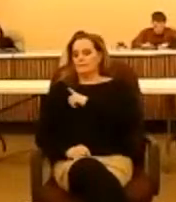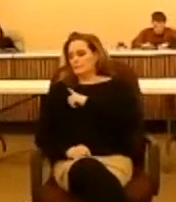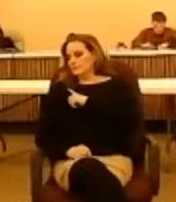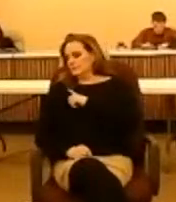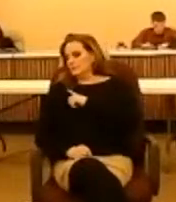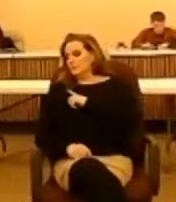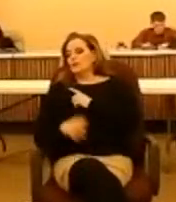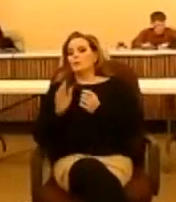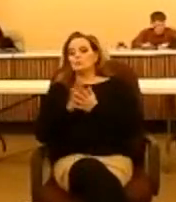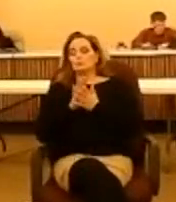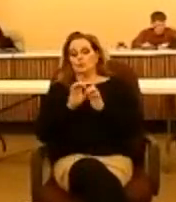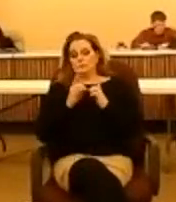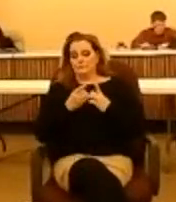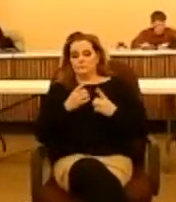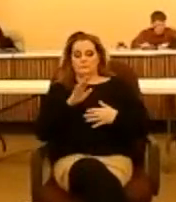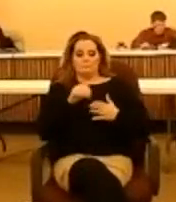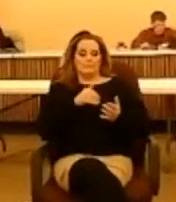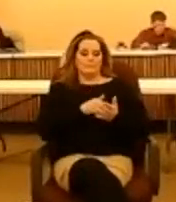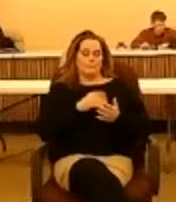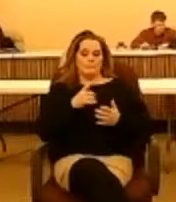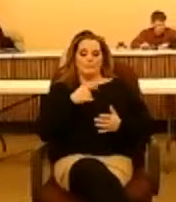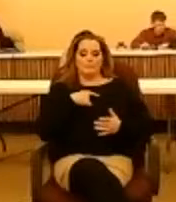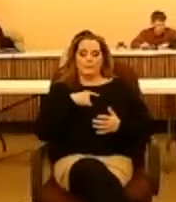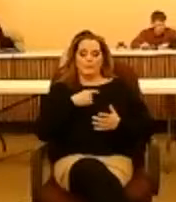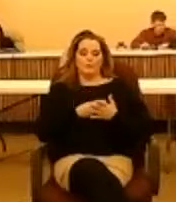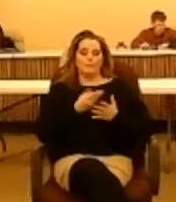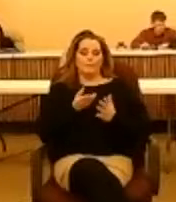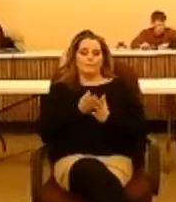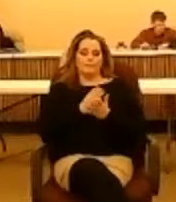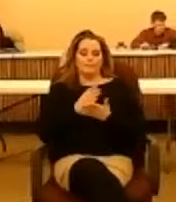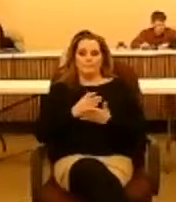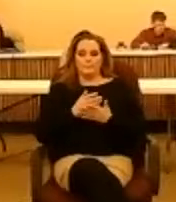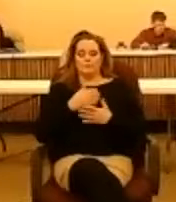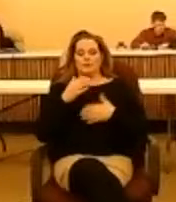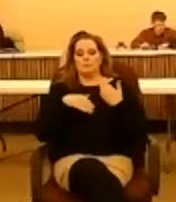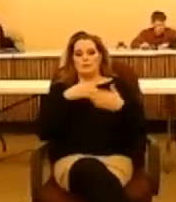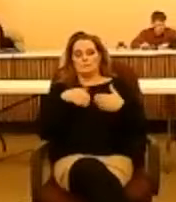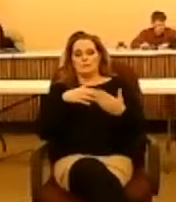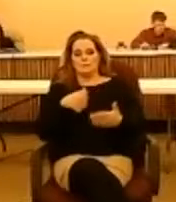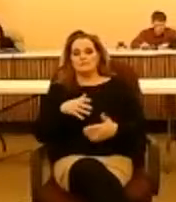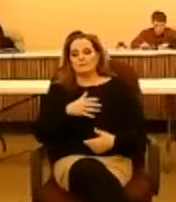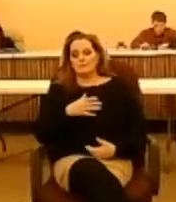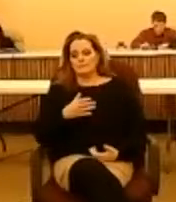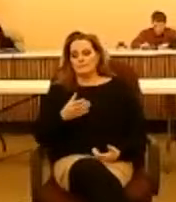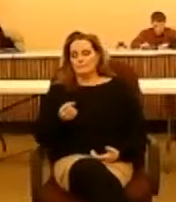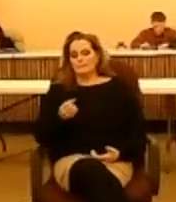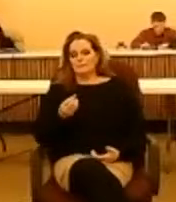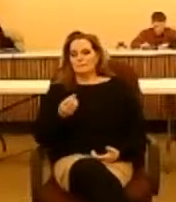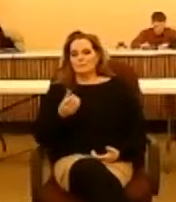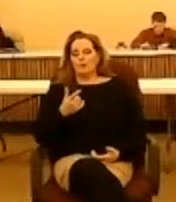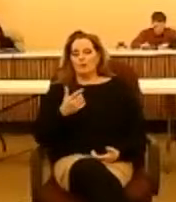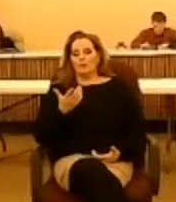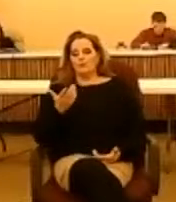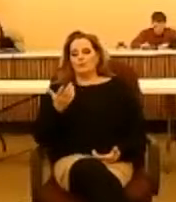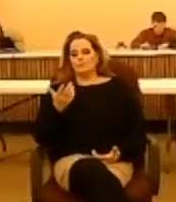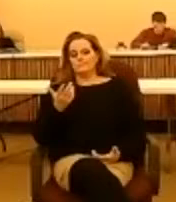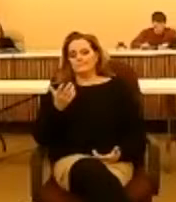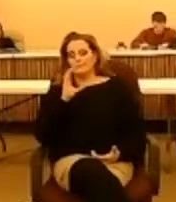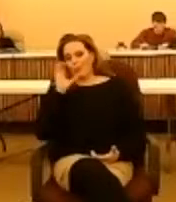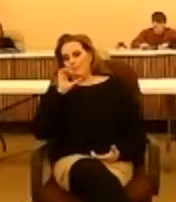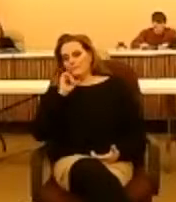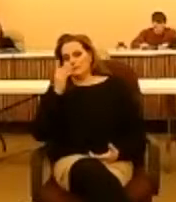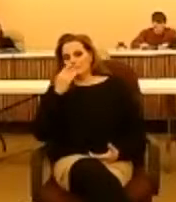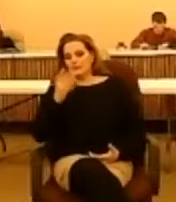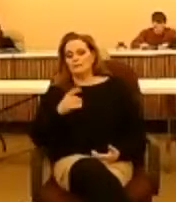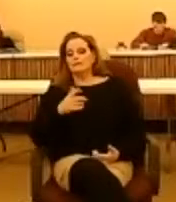The school district is in the middle of their budget process, and so look for information. They are